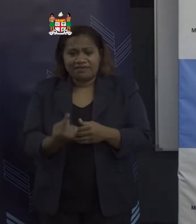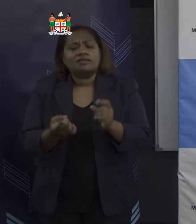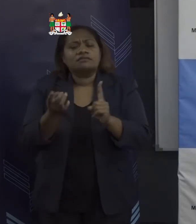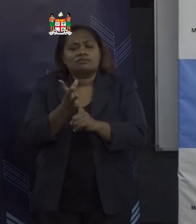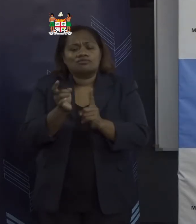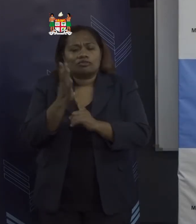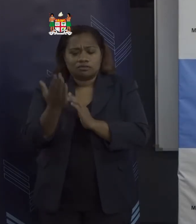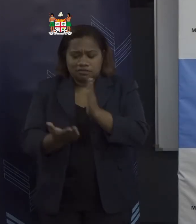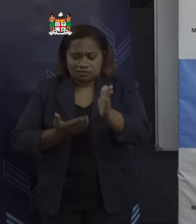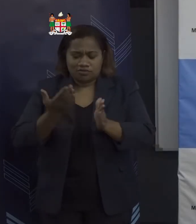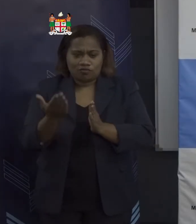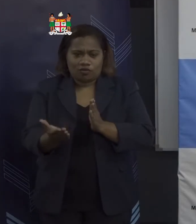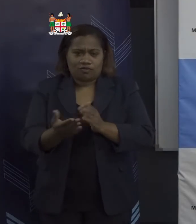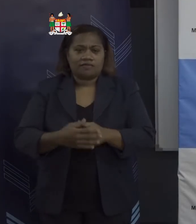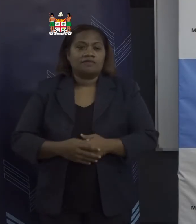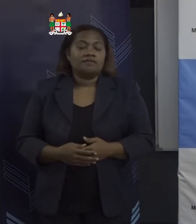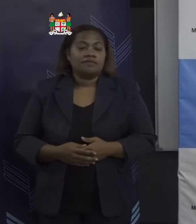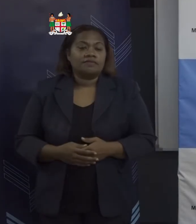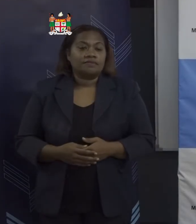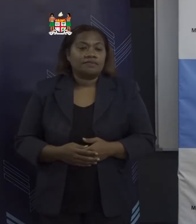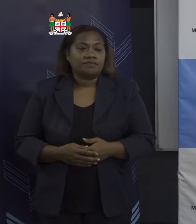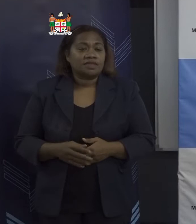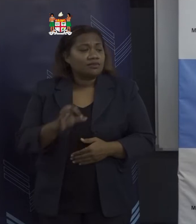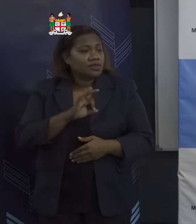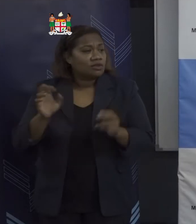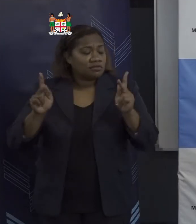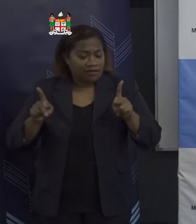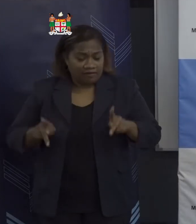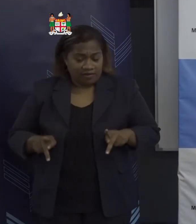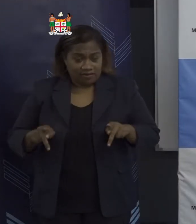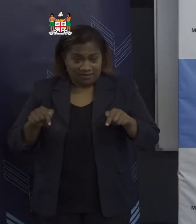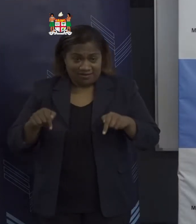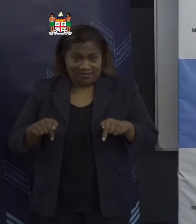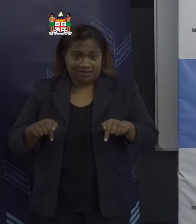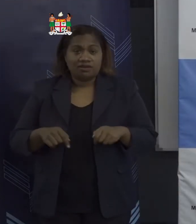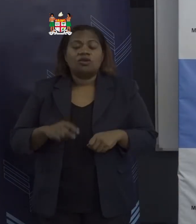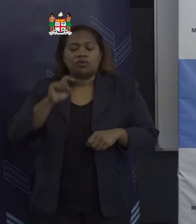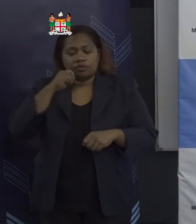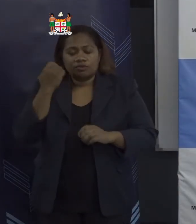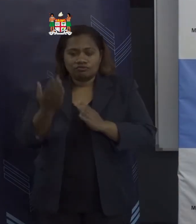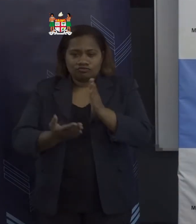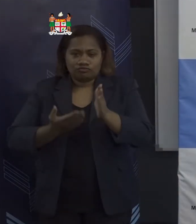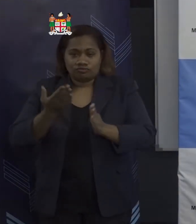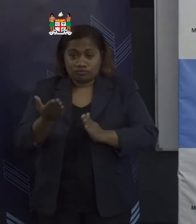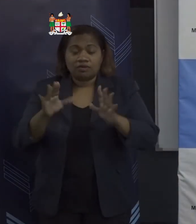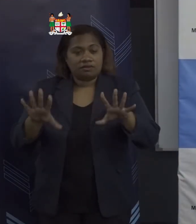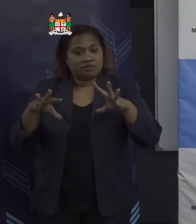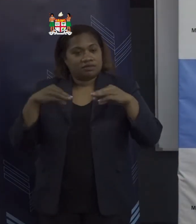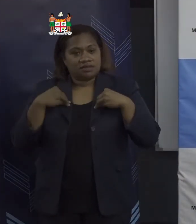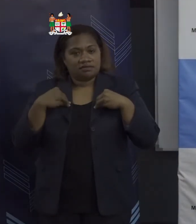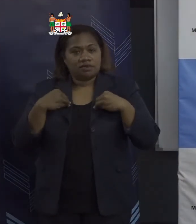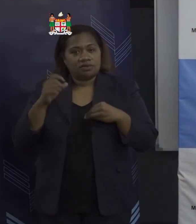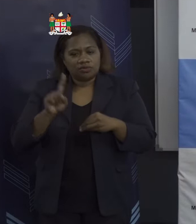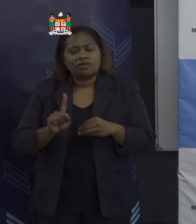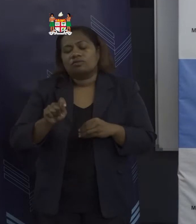rewarded. Despite not being physically present, you will receive your awards announced today in the next week or